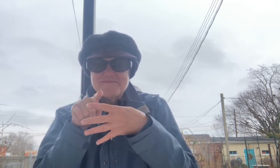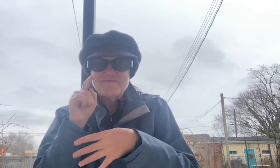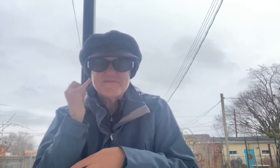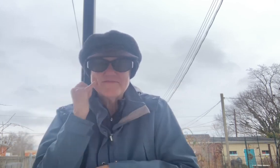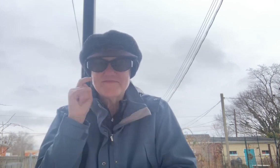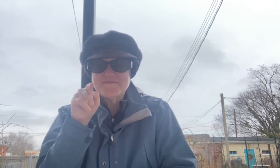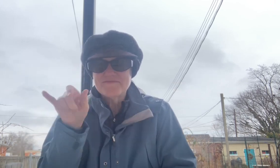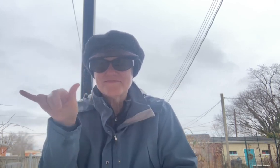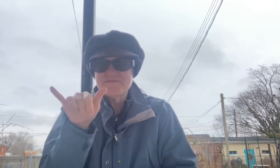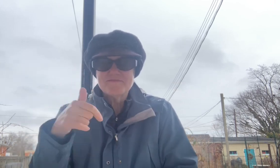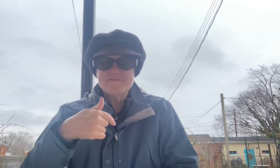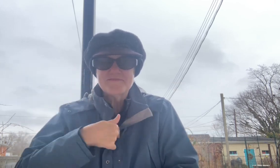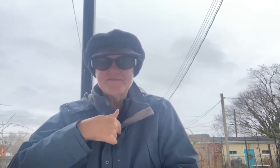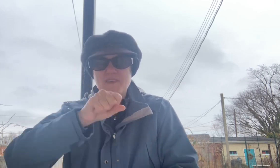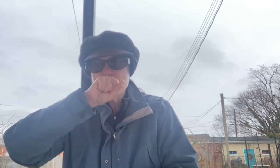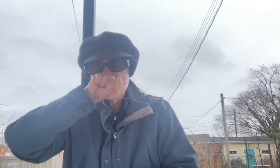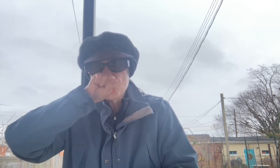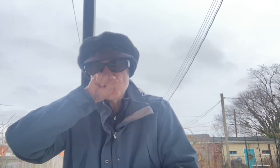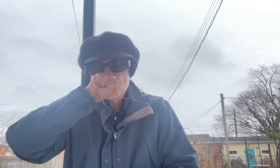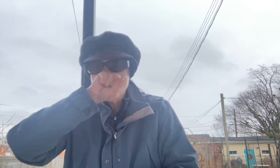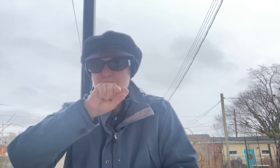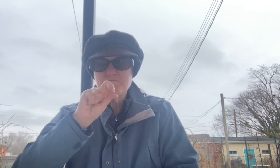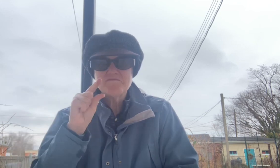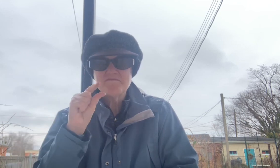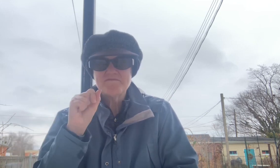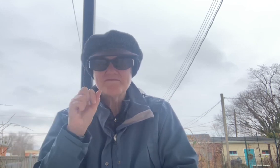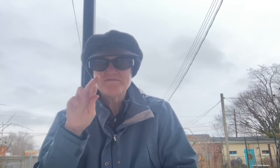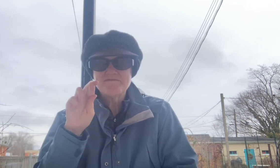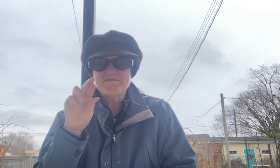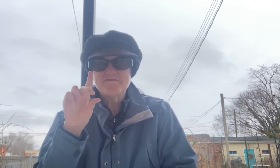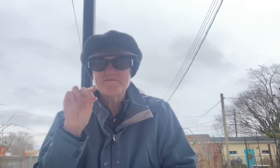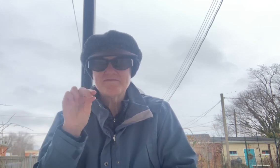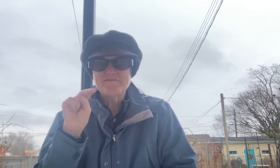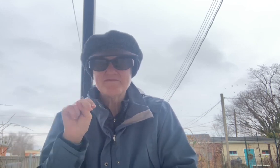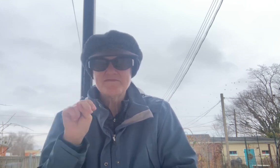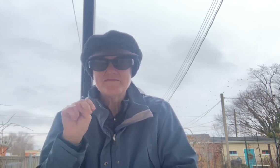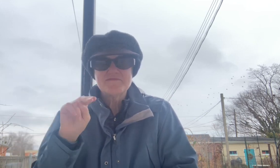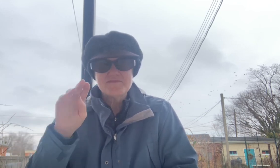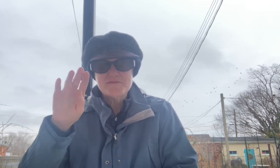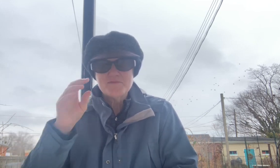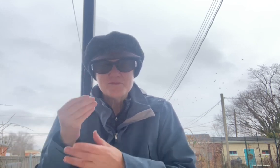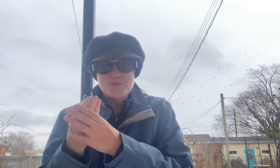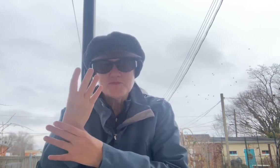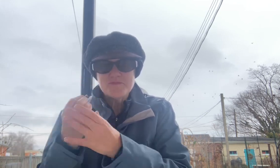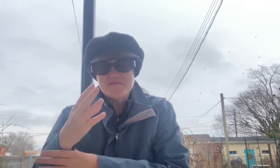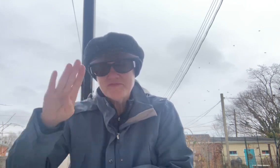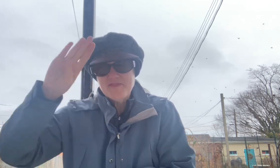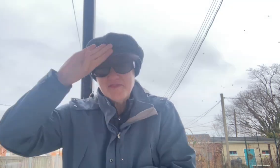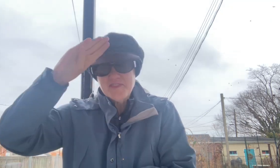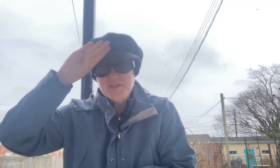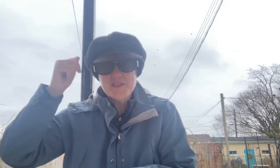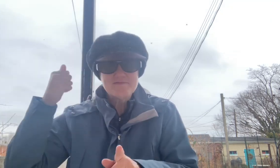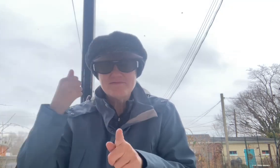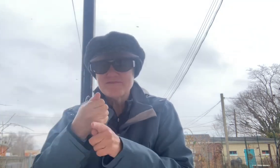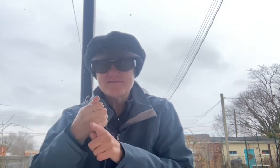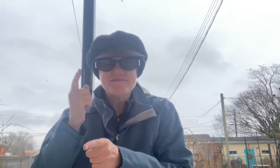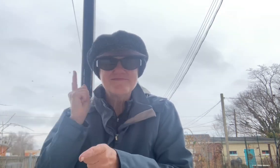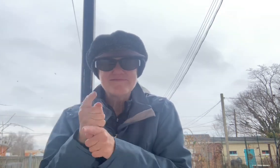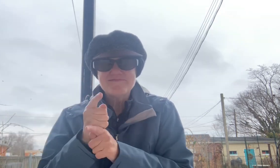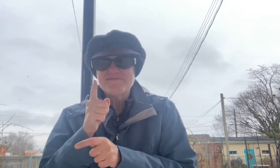of February, and if you're like me and you love to garden, spring fever has